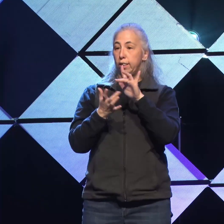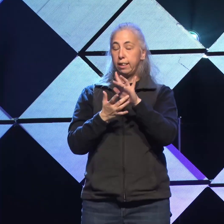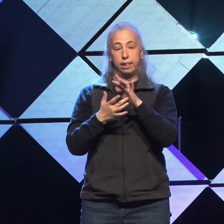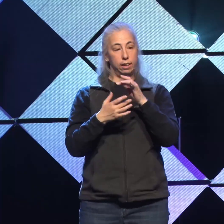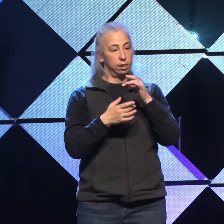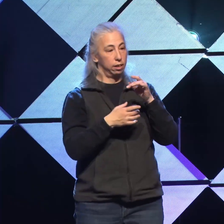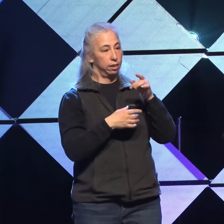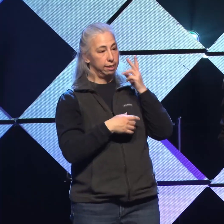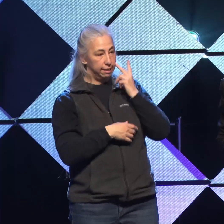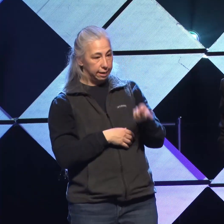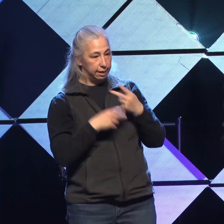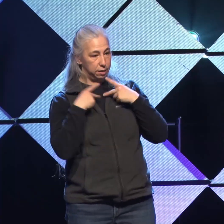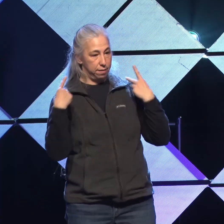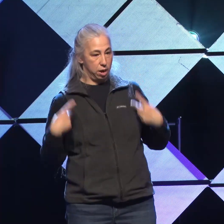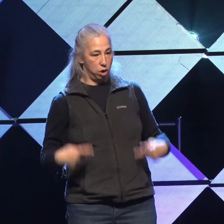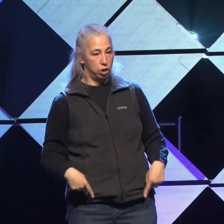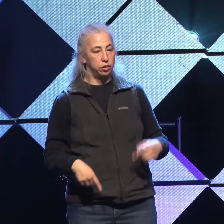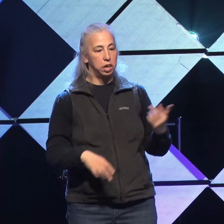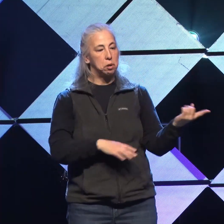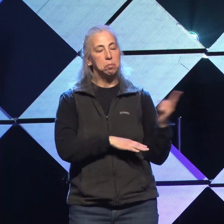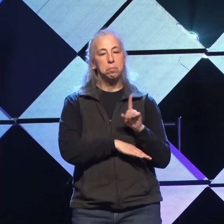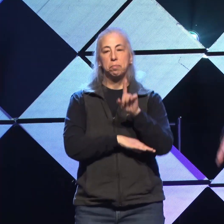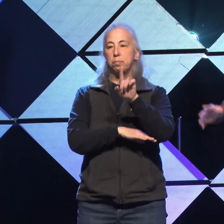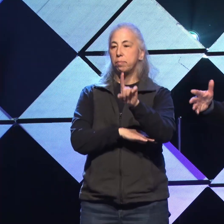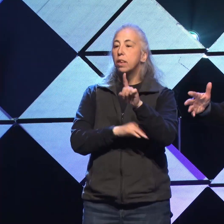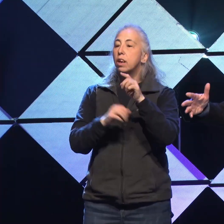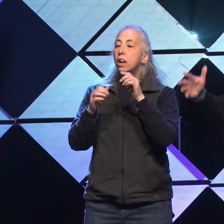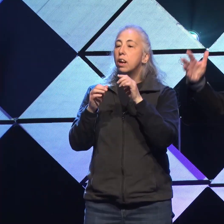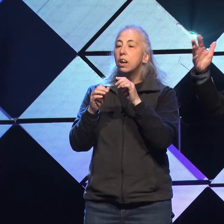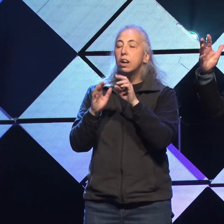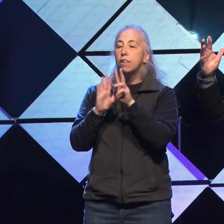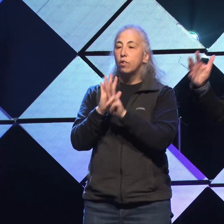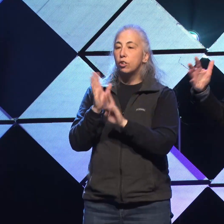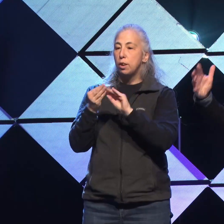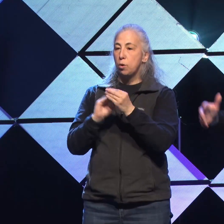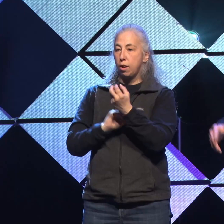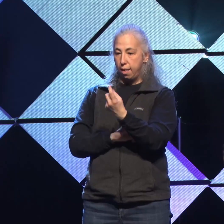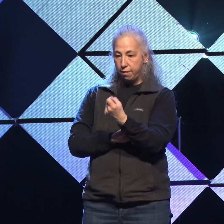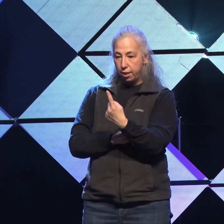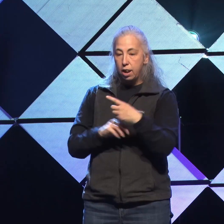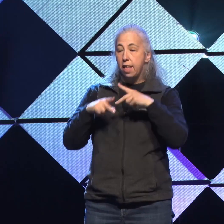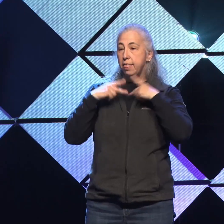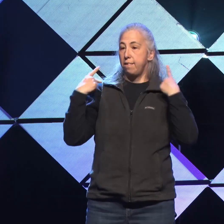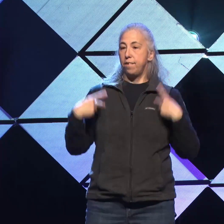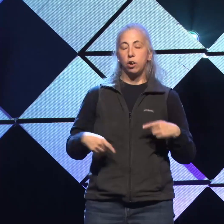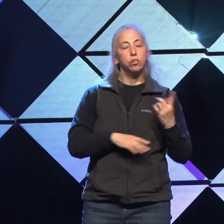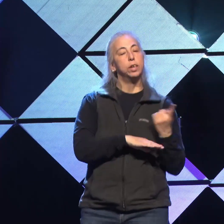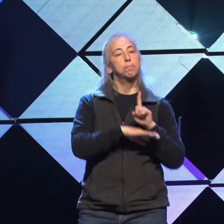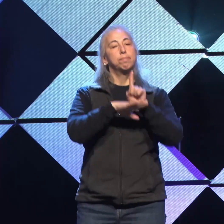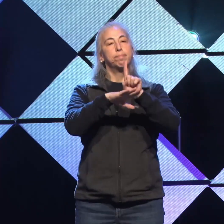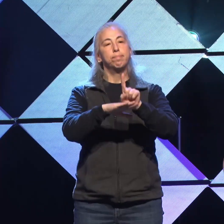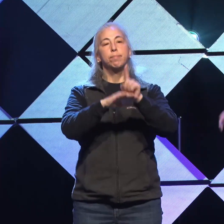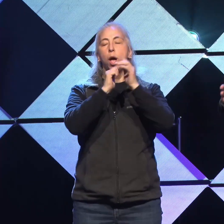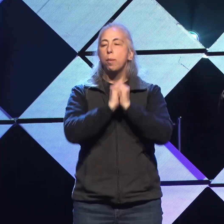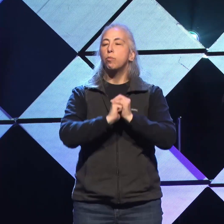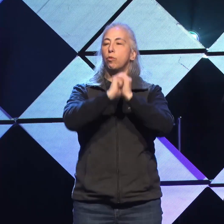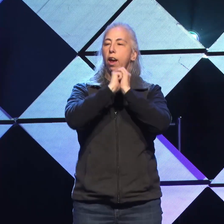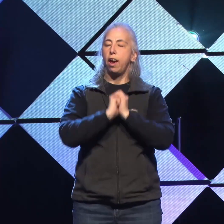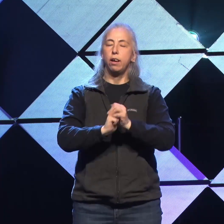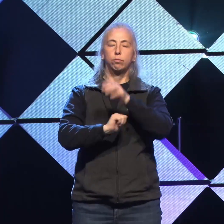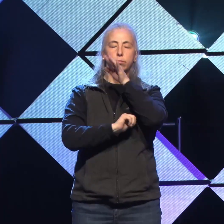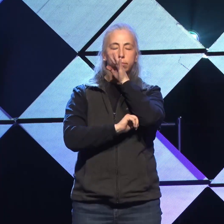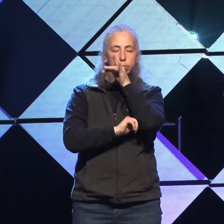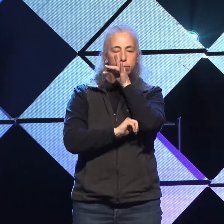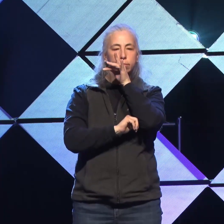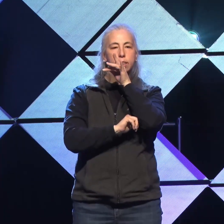up. Verse 11, Pharisee stood up by himself and prayed. In other words, it